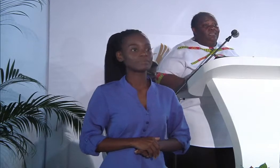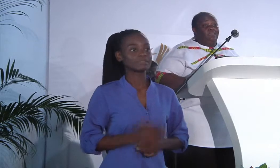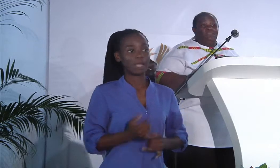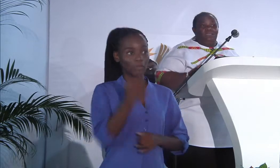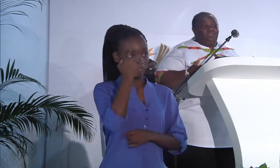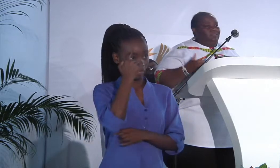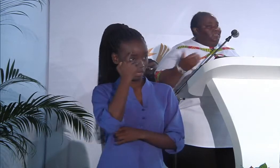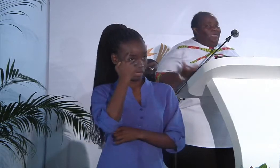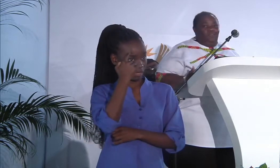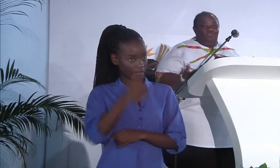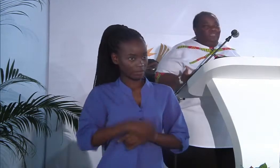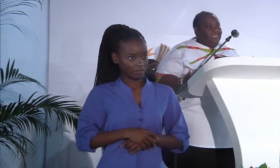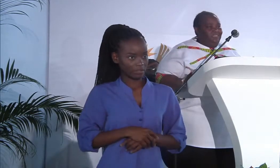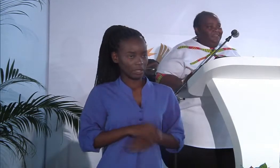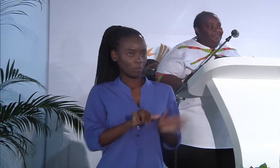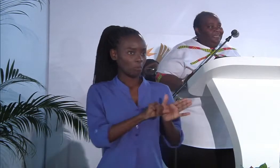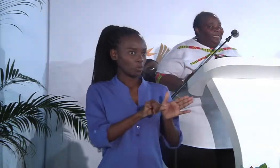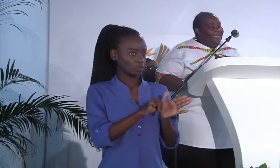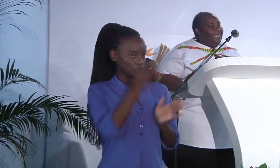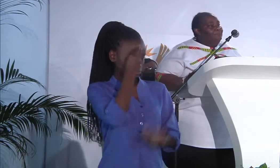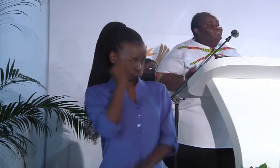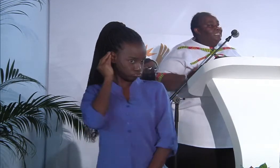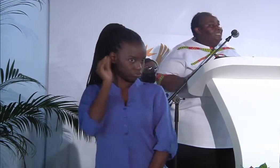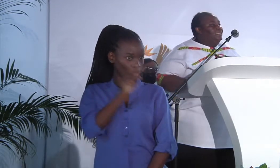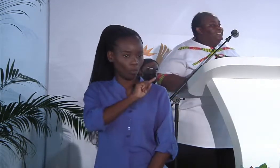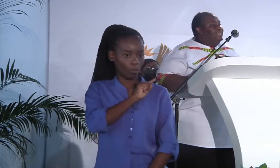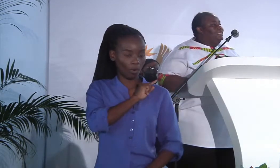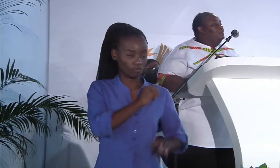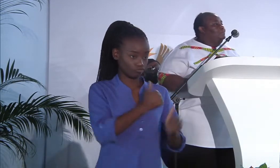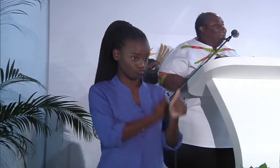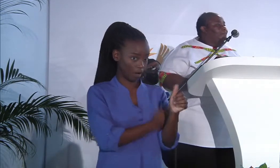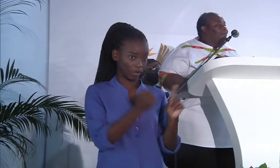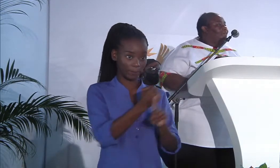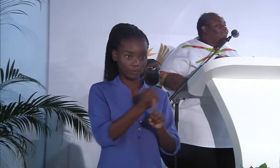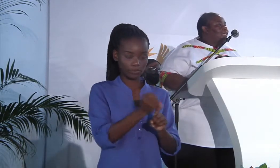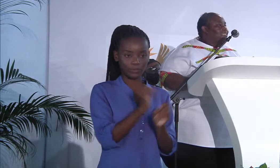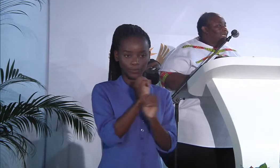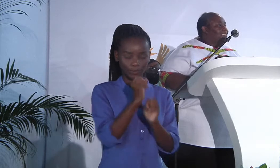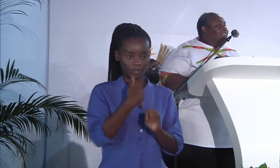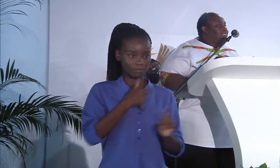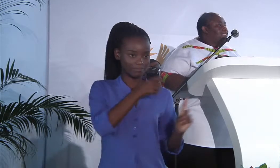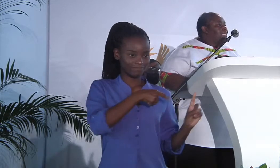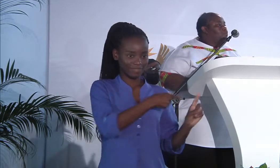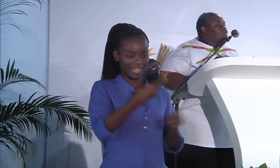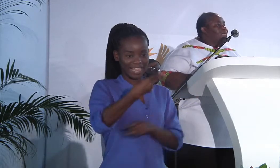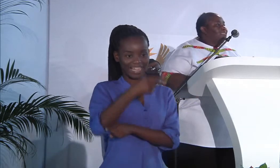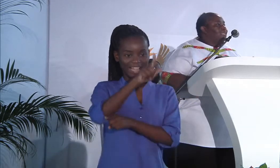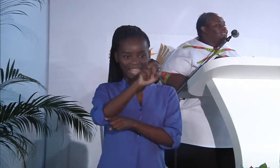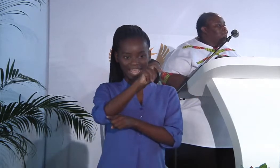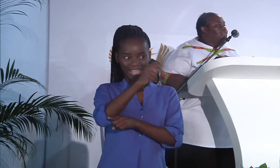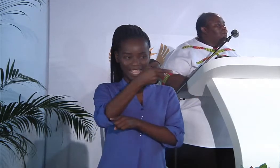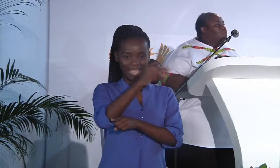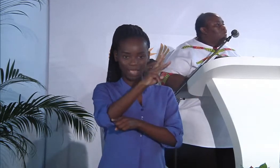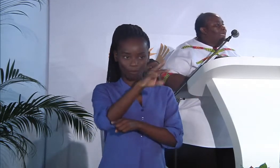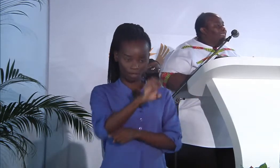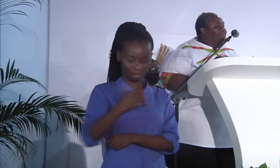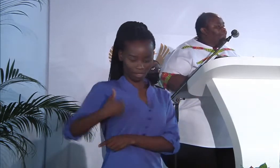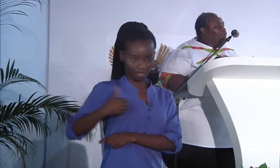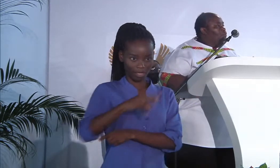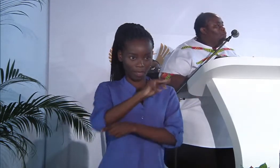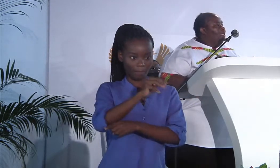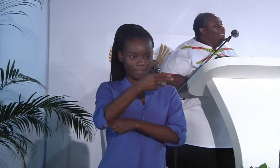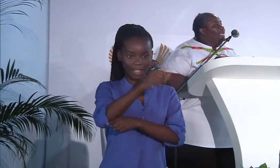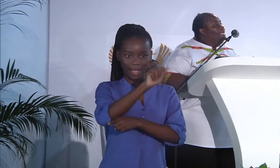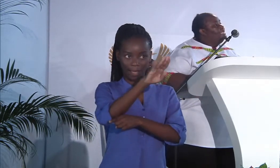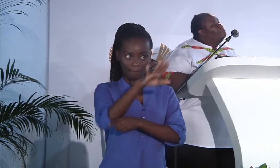the drug usage. And I'm saying, as Slengi Mhlaba, as an artist, we as artists, we are there for